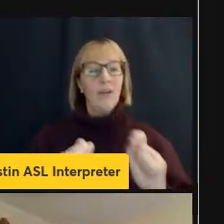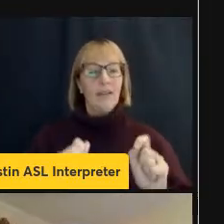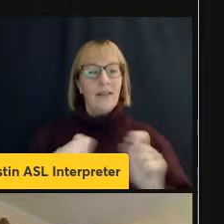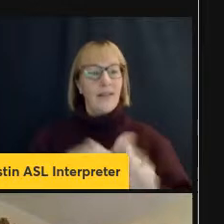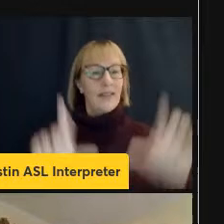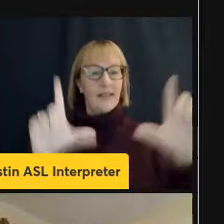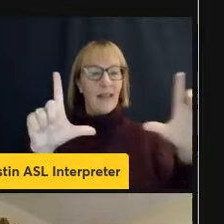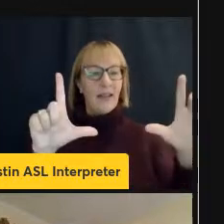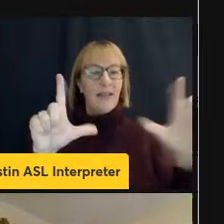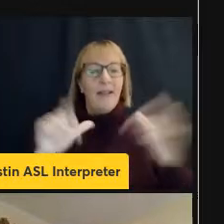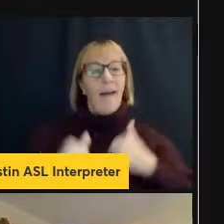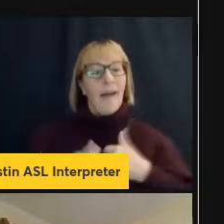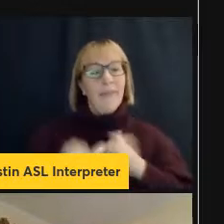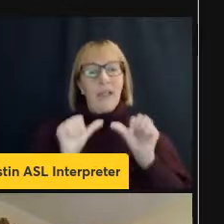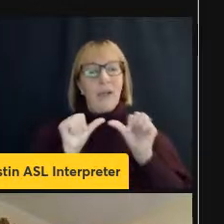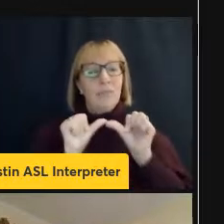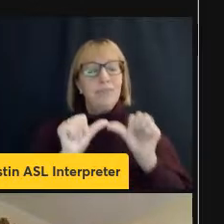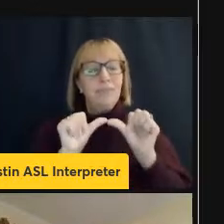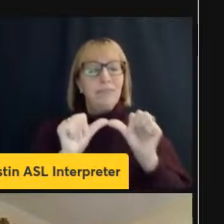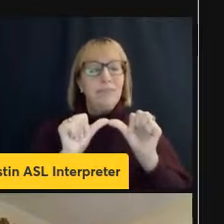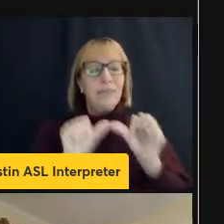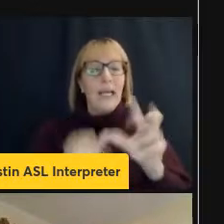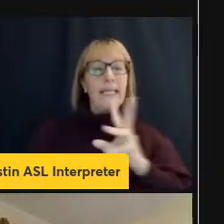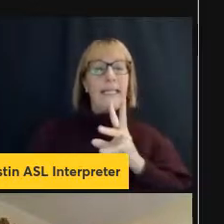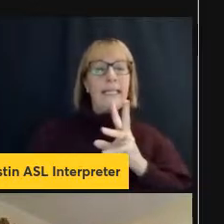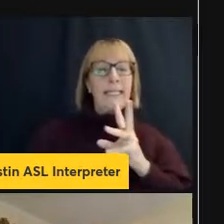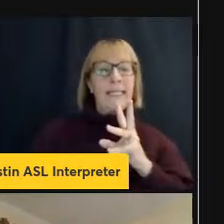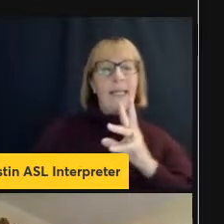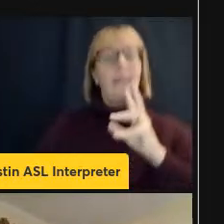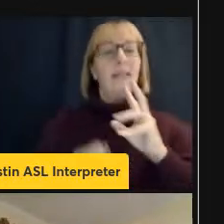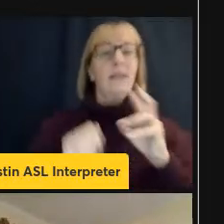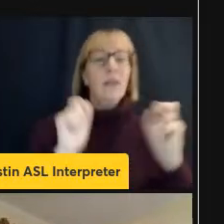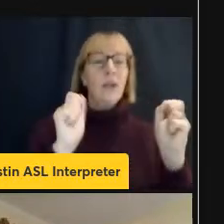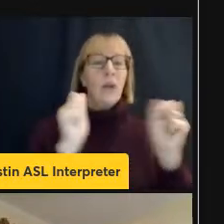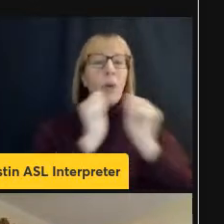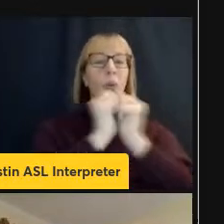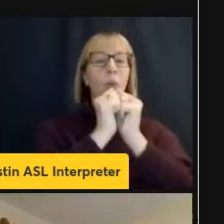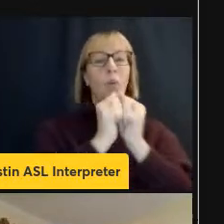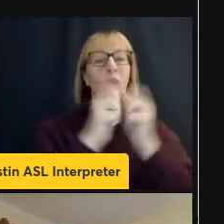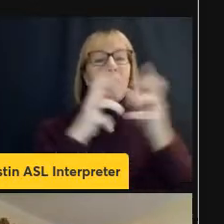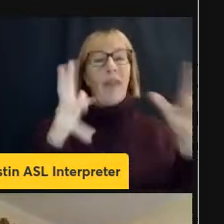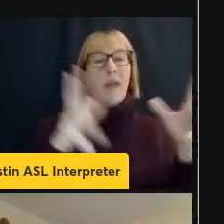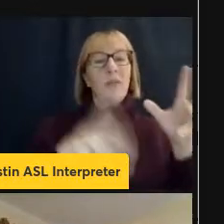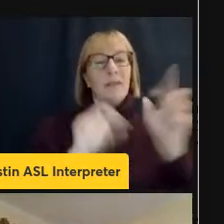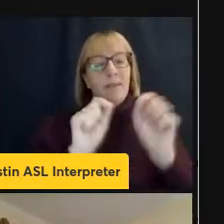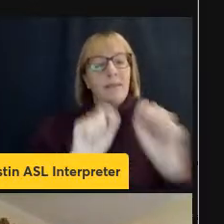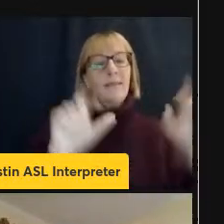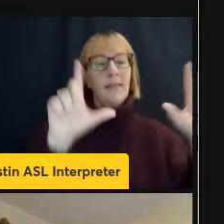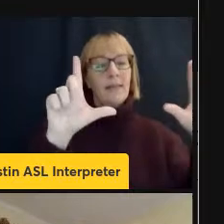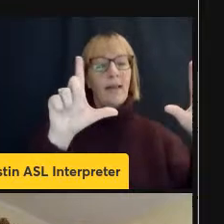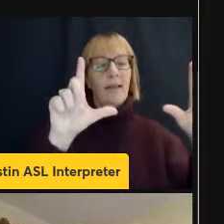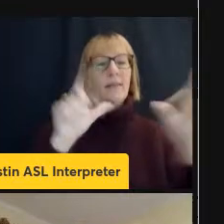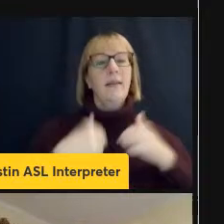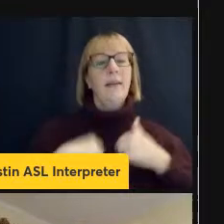just continue talking to the extent I can without the slides. I was making the